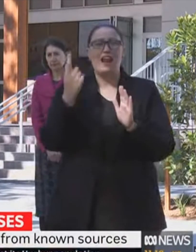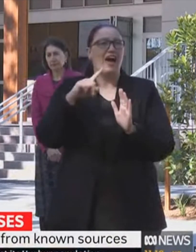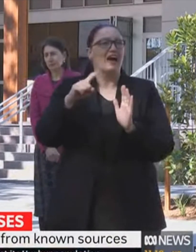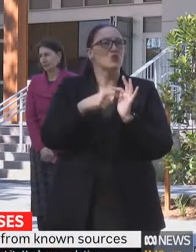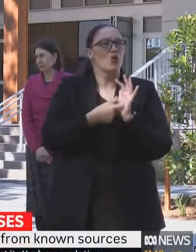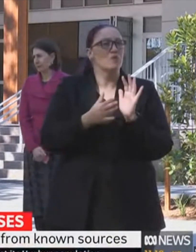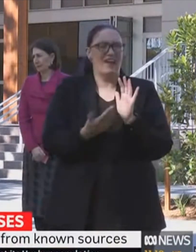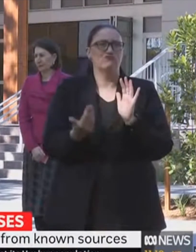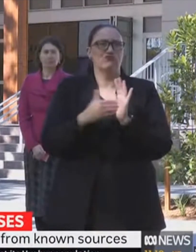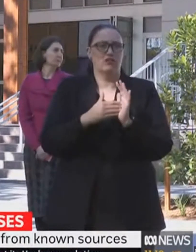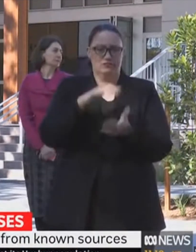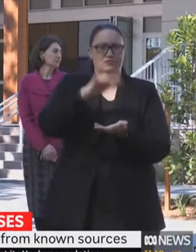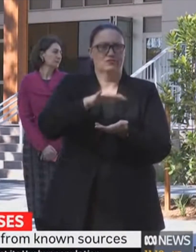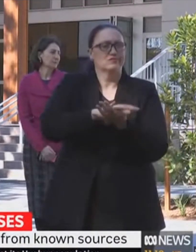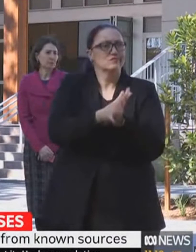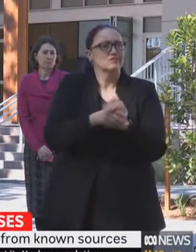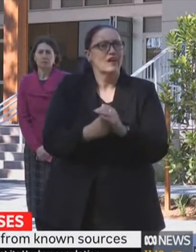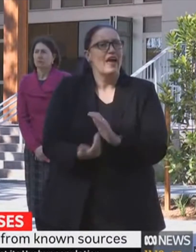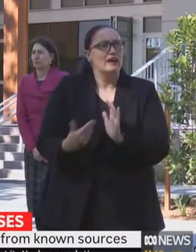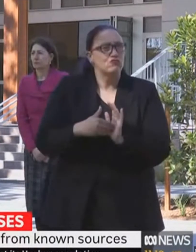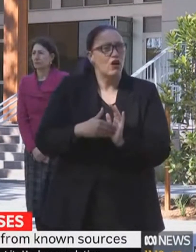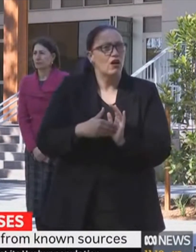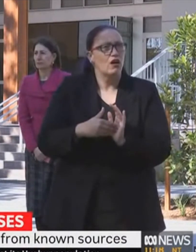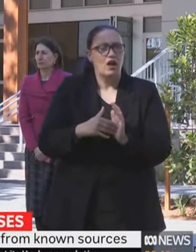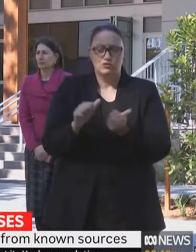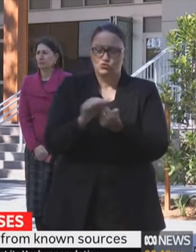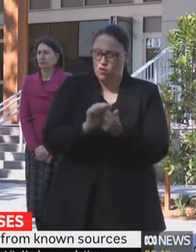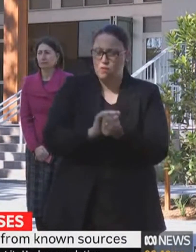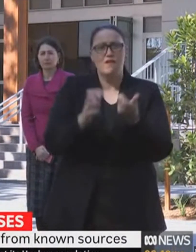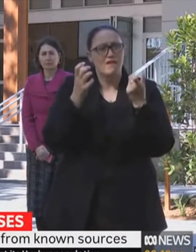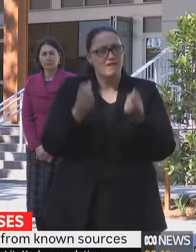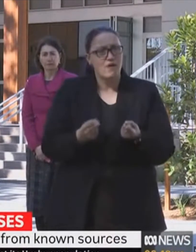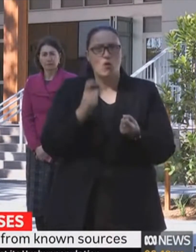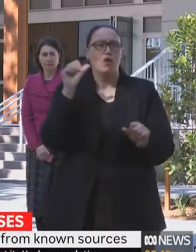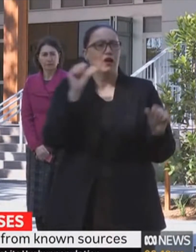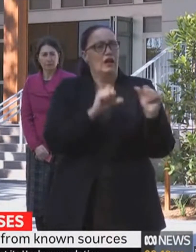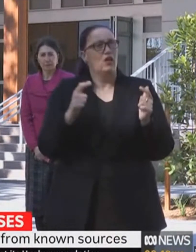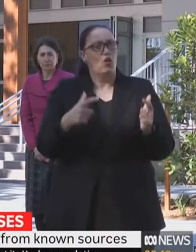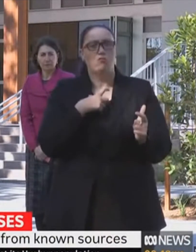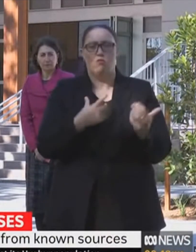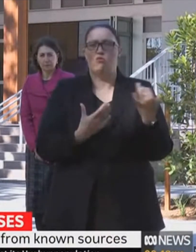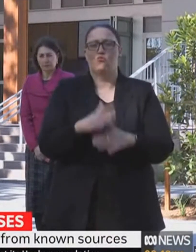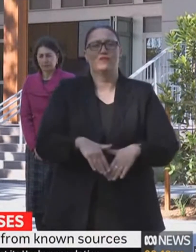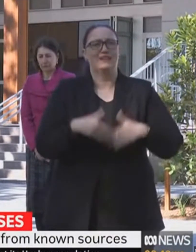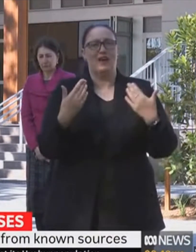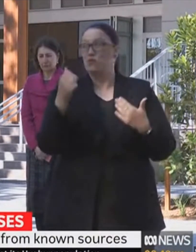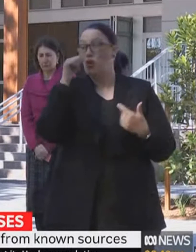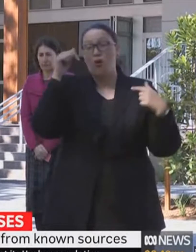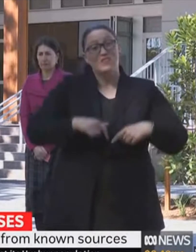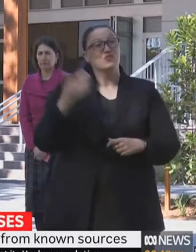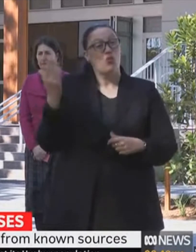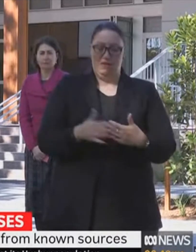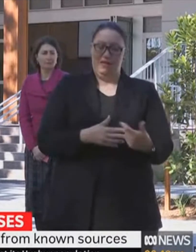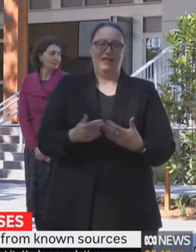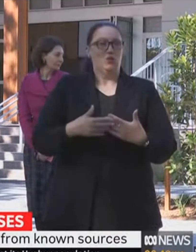term, the additional hand sanitizers and hygiene products, the additional cleaning throughout the day. We know that our schools are well prepared to